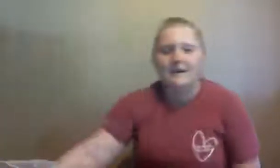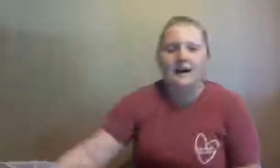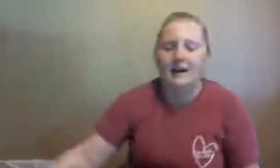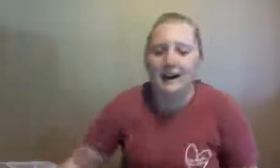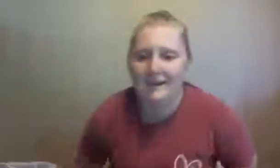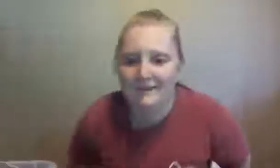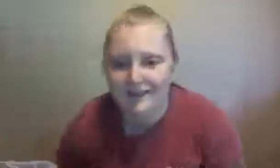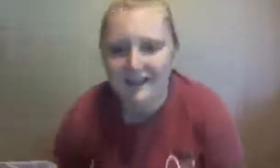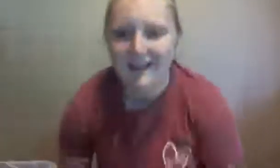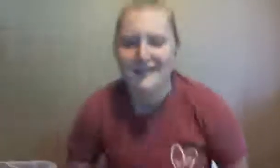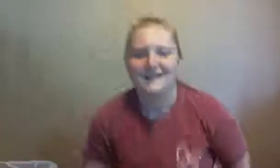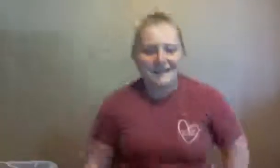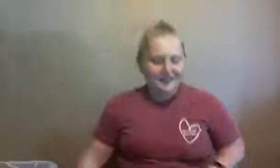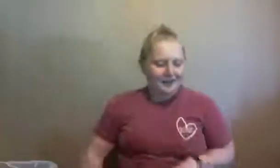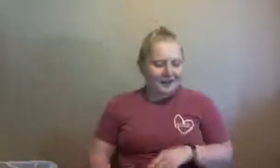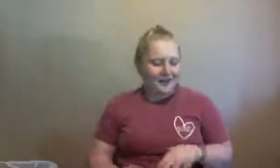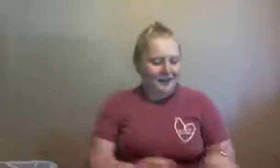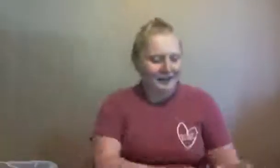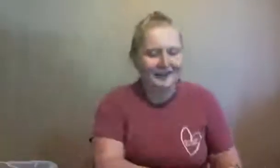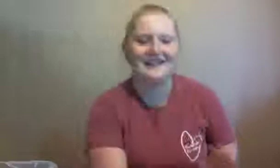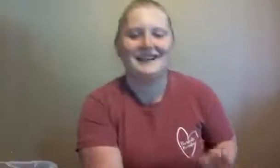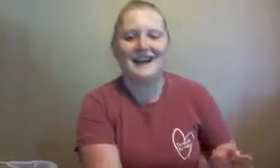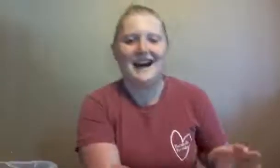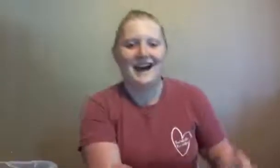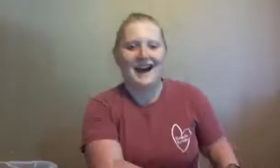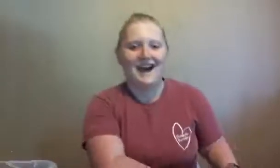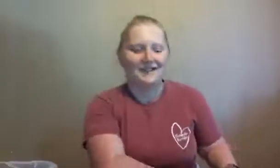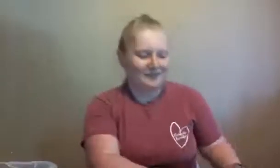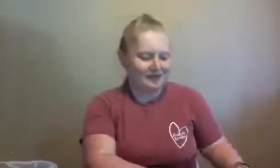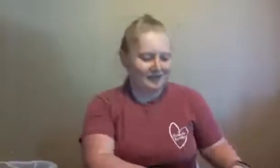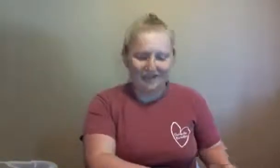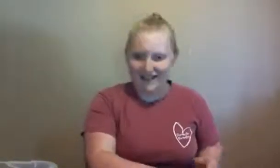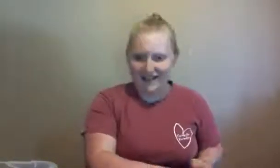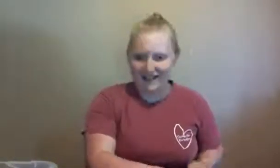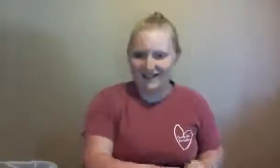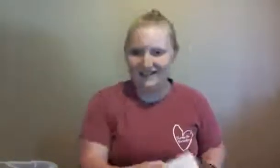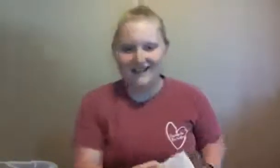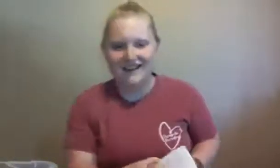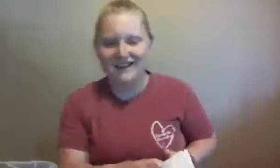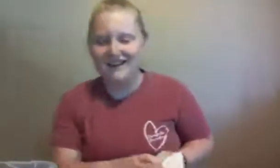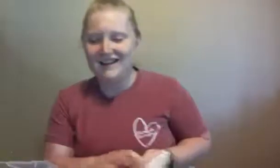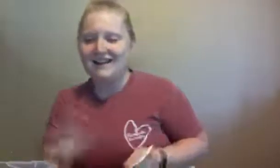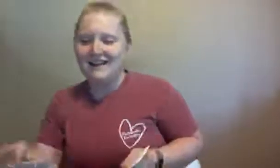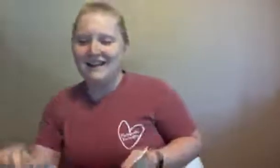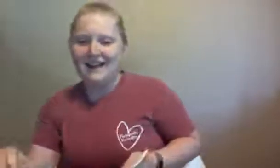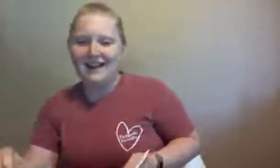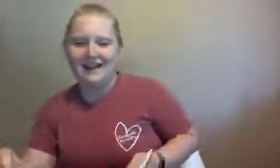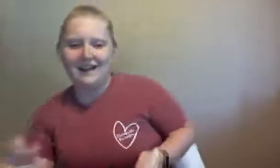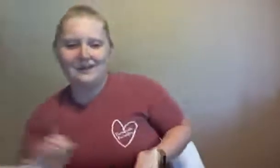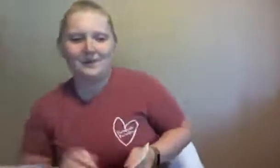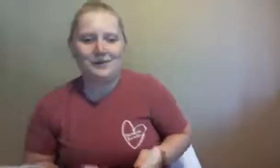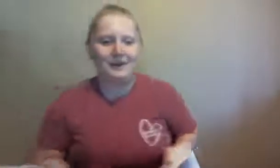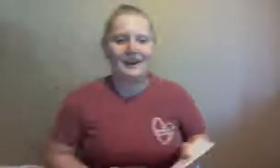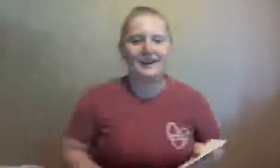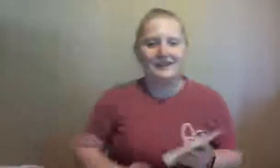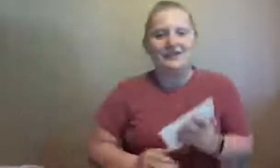All right. So I have my flashcards here and I am ready to show